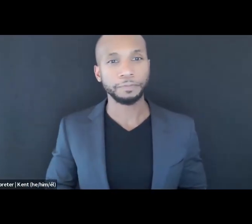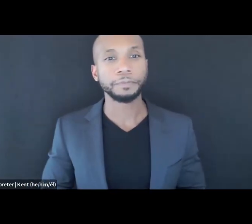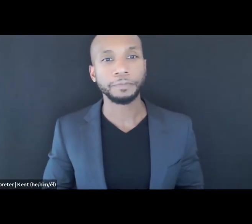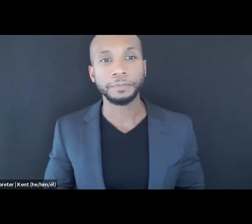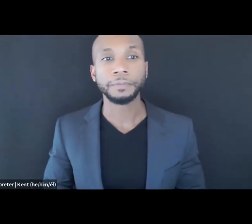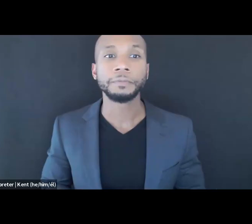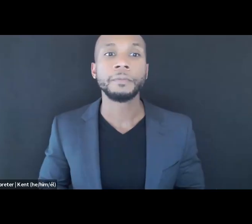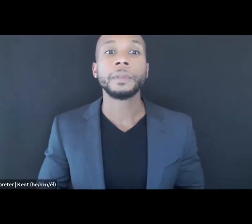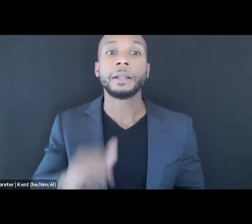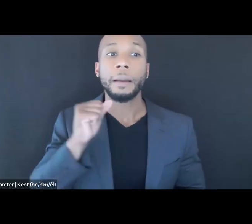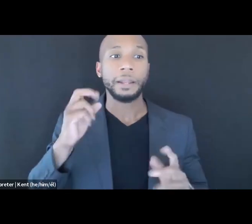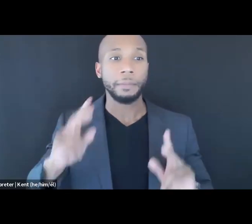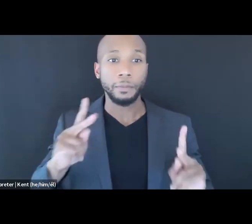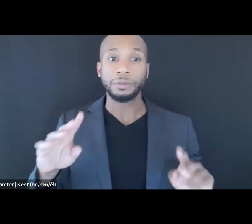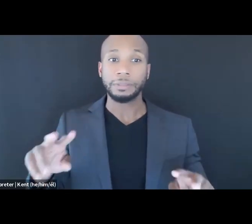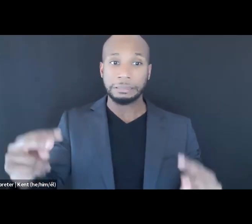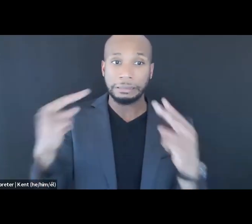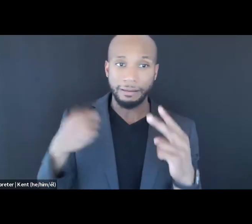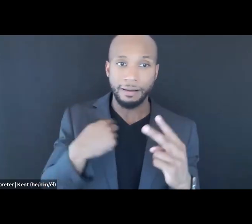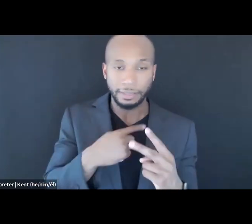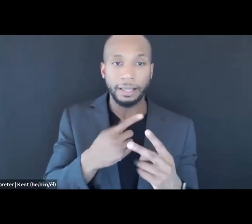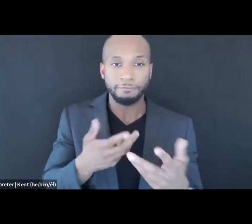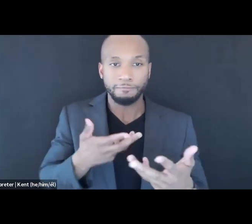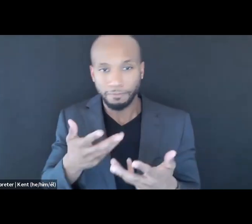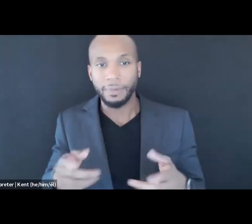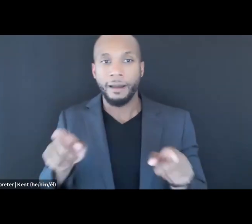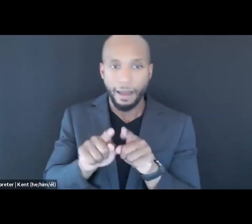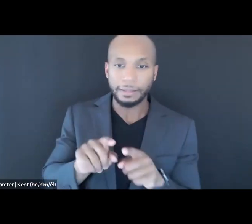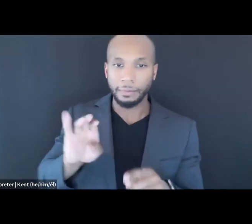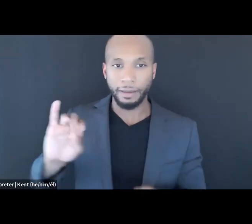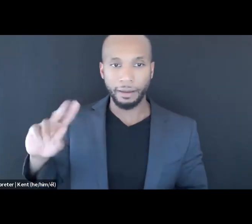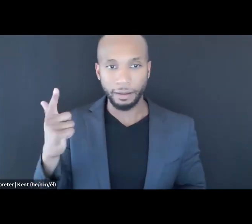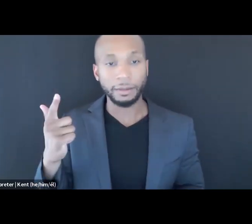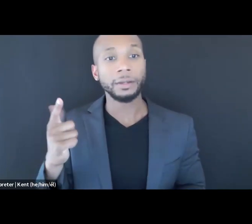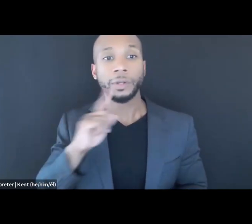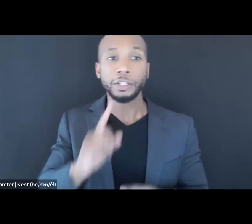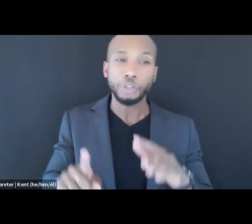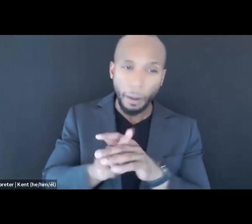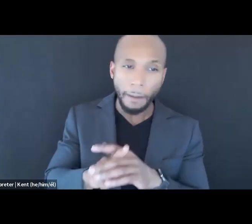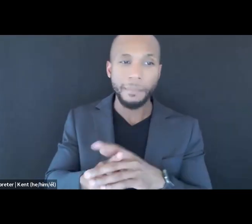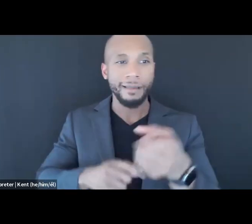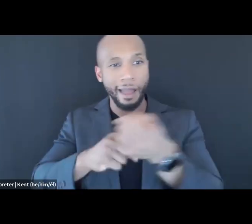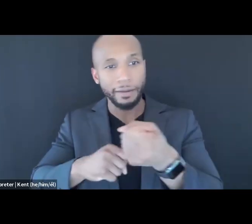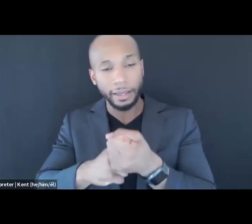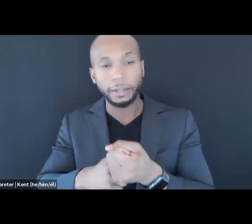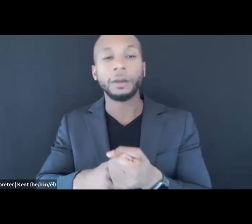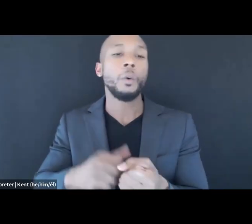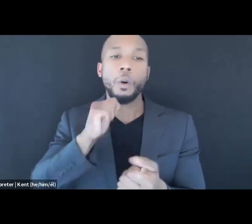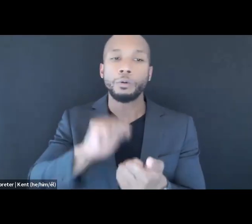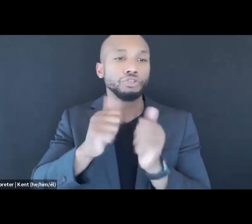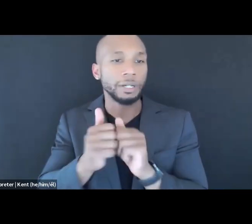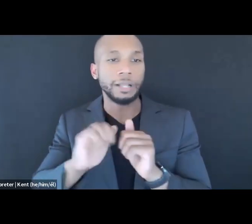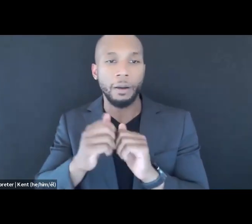Not who many people see us and treat us as being. Showing up and advocating will not change